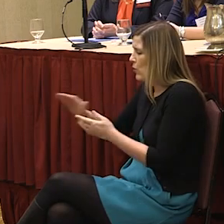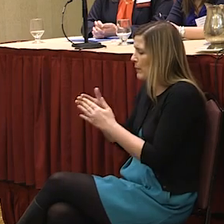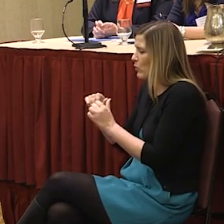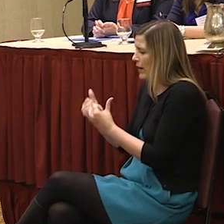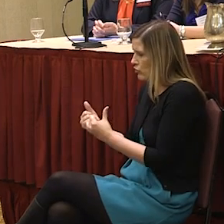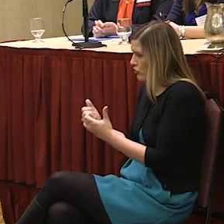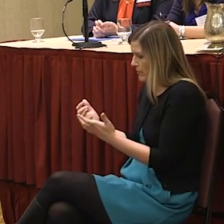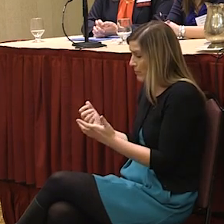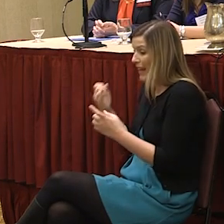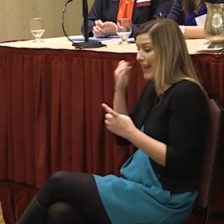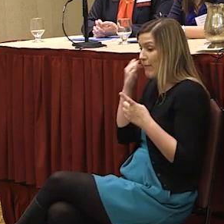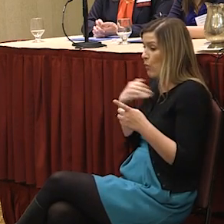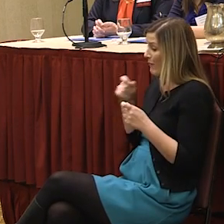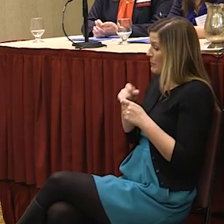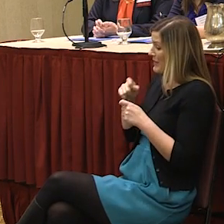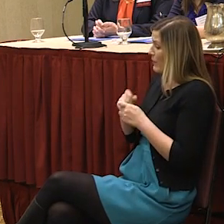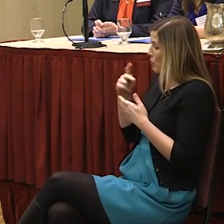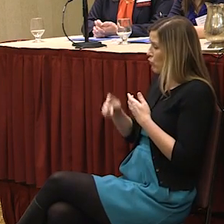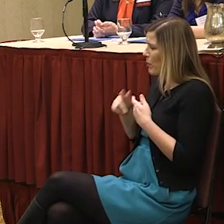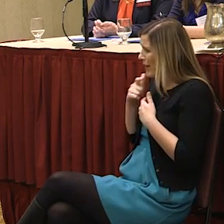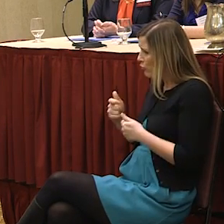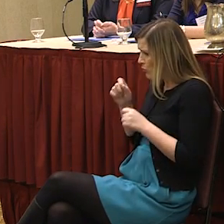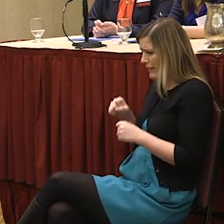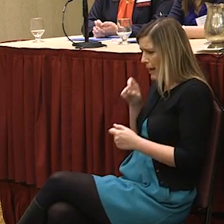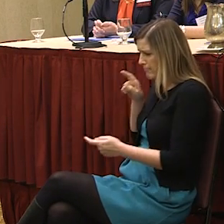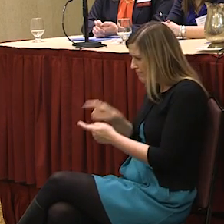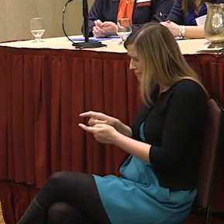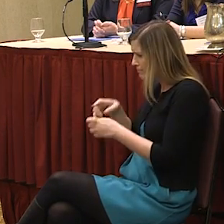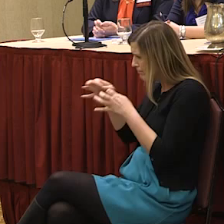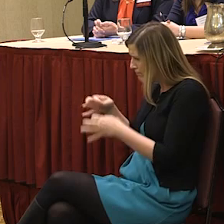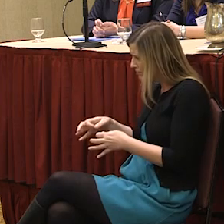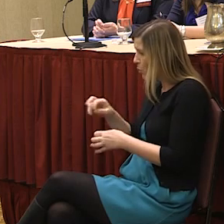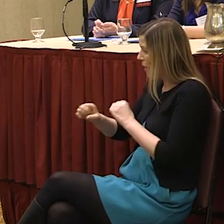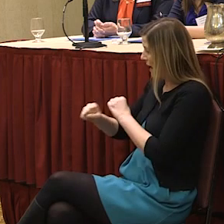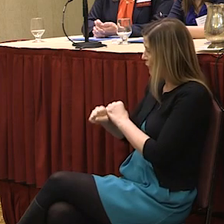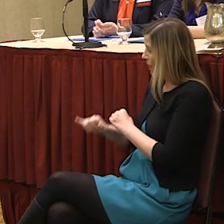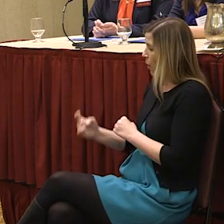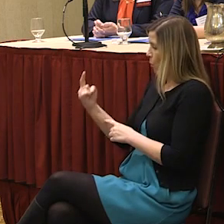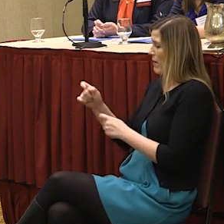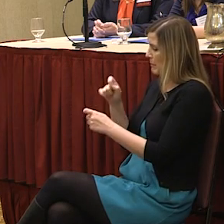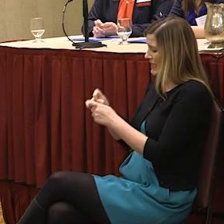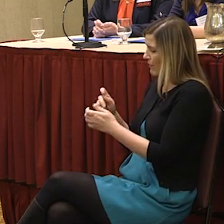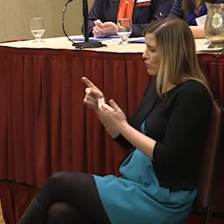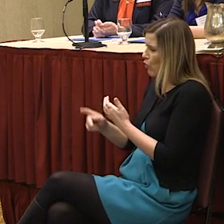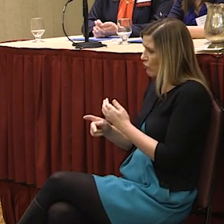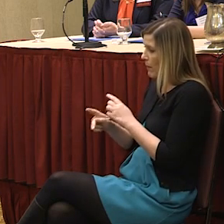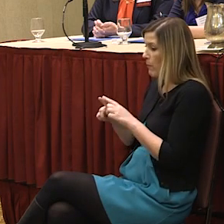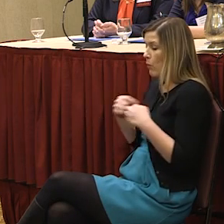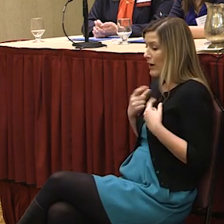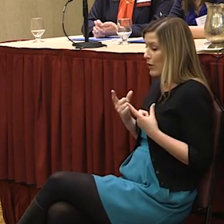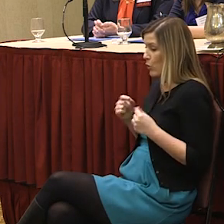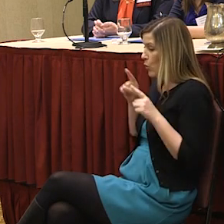you have a specific program that you're interested in, we can certainly come and speak to you, or advertise that particular program. We come out